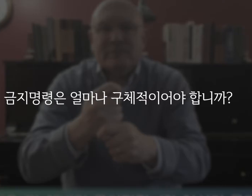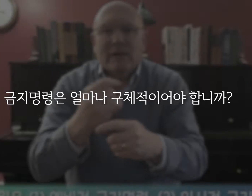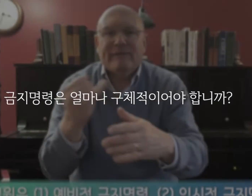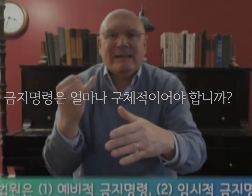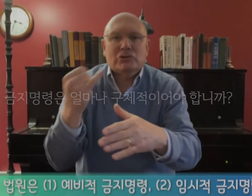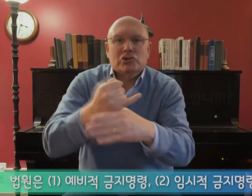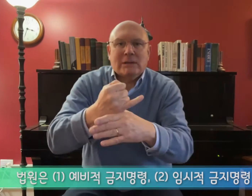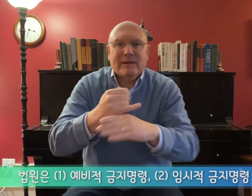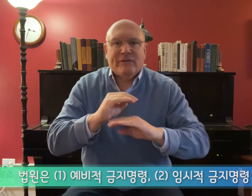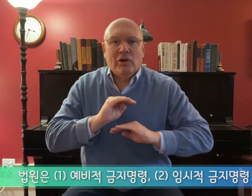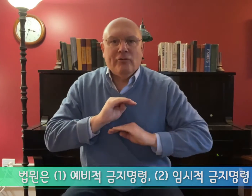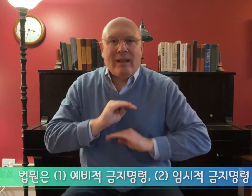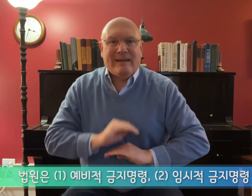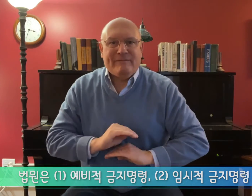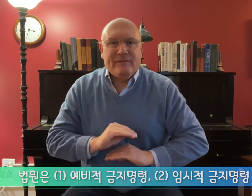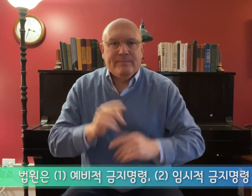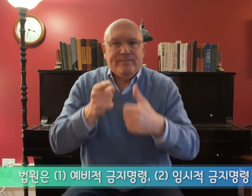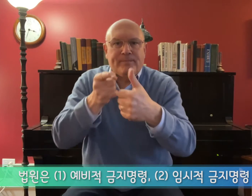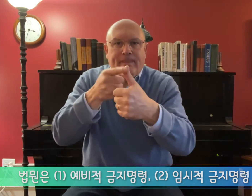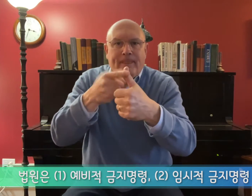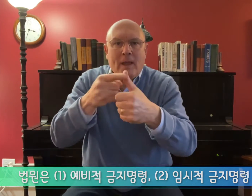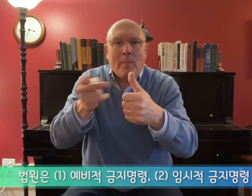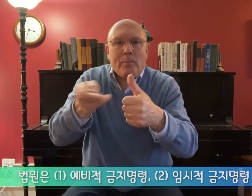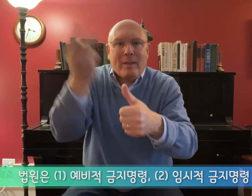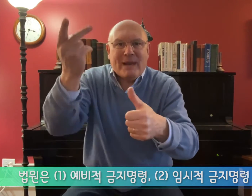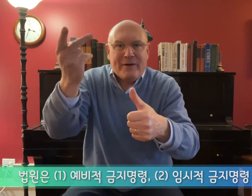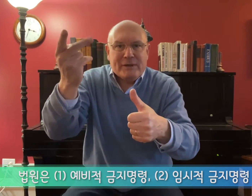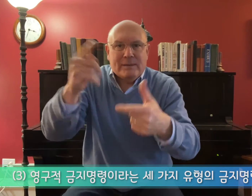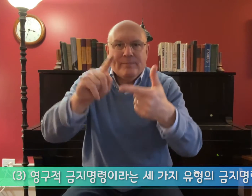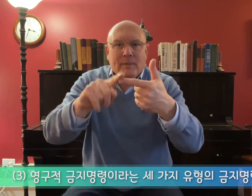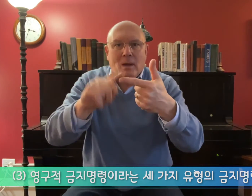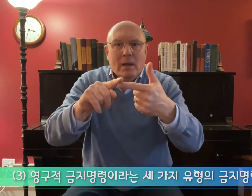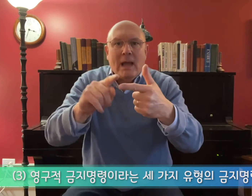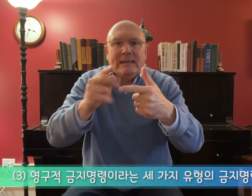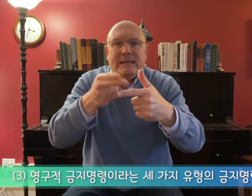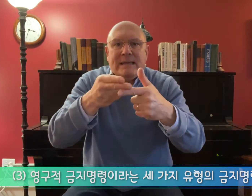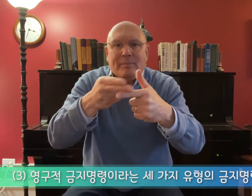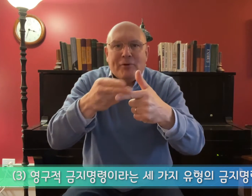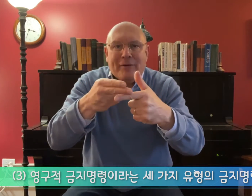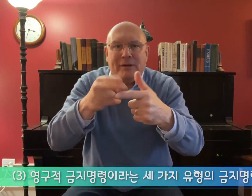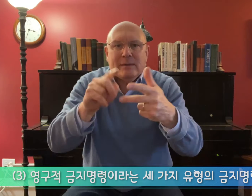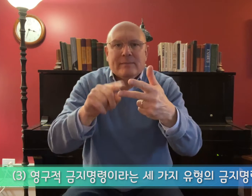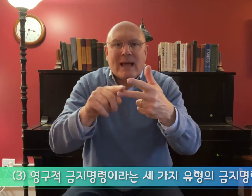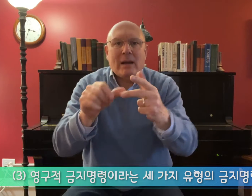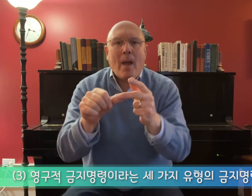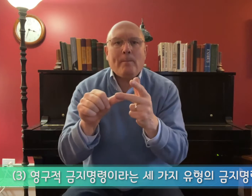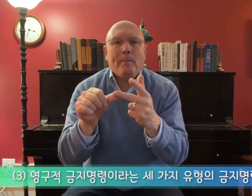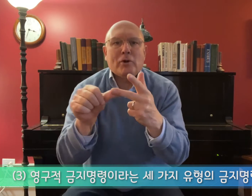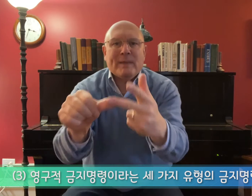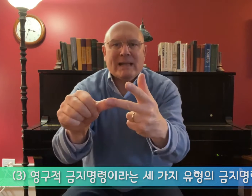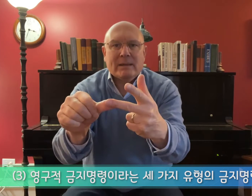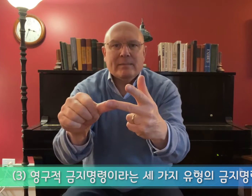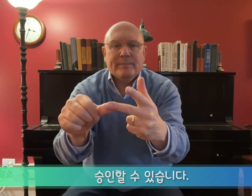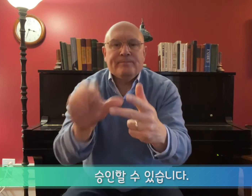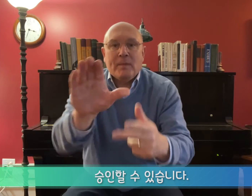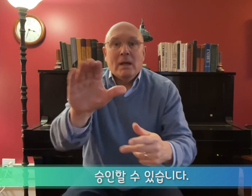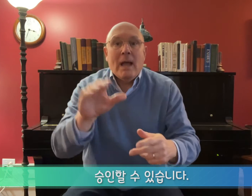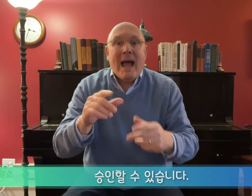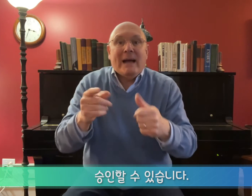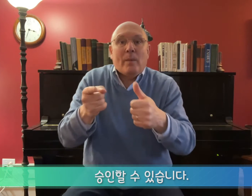Courts can grant 3 types of injunctive relief: preliminary, temporary, and permanent.